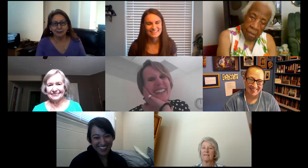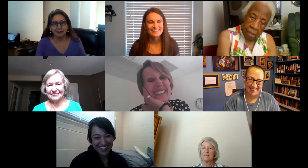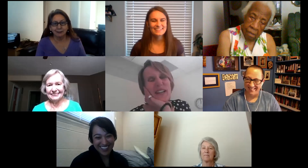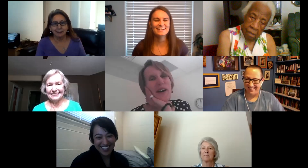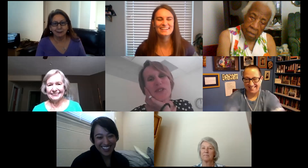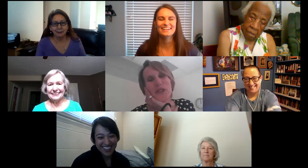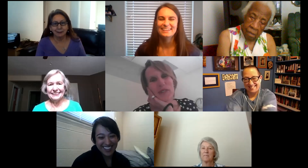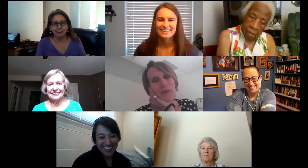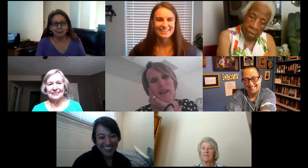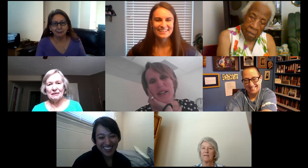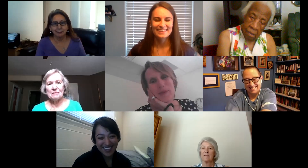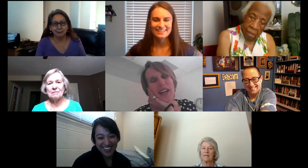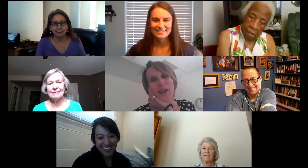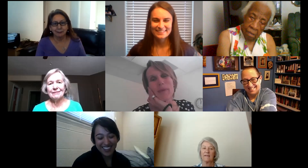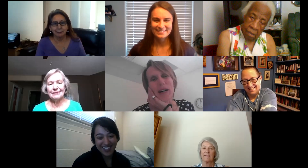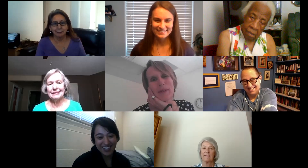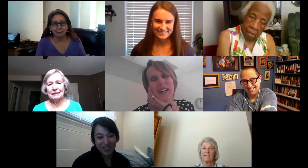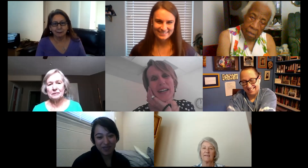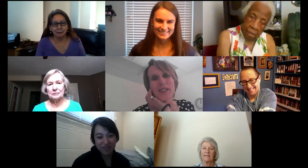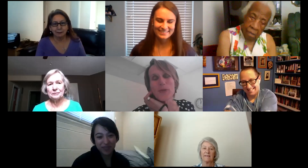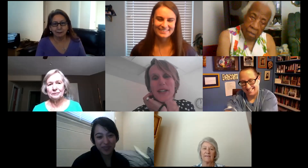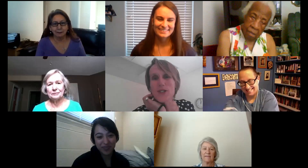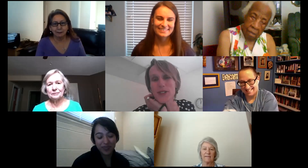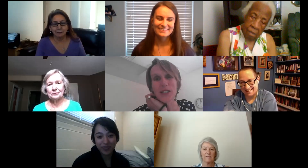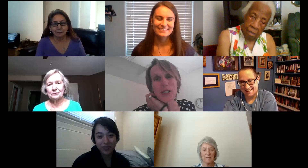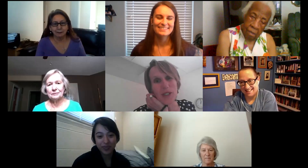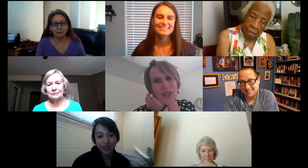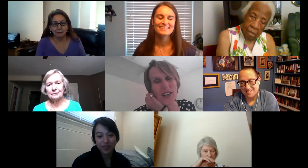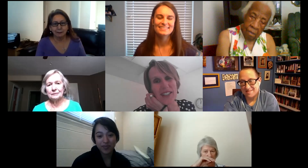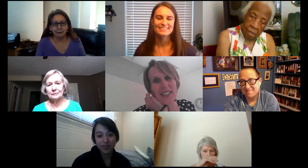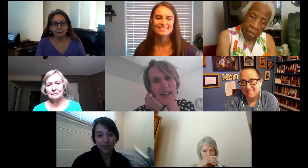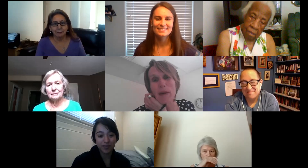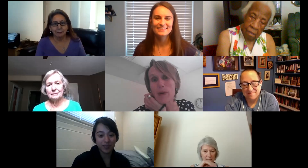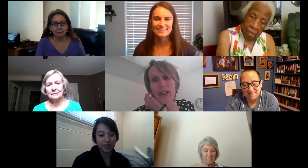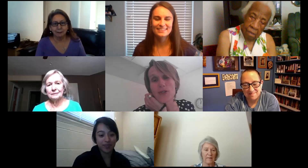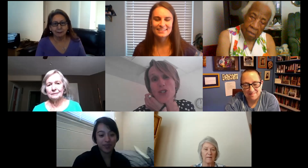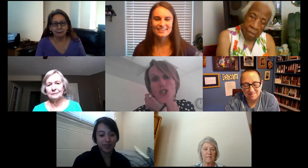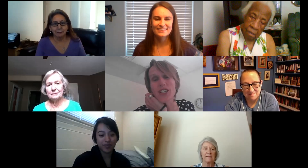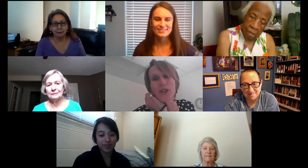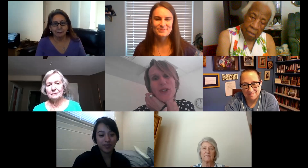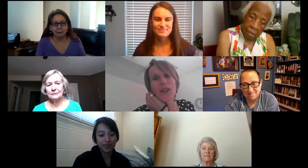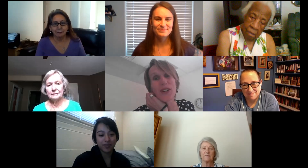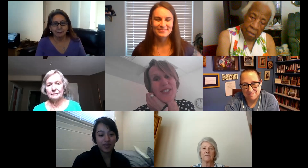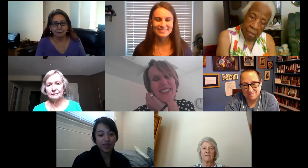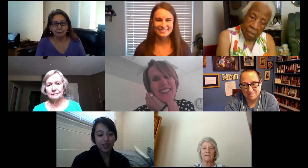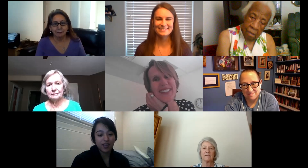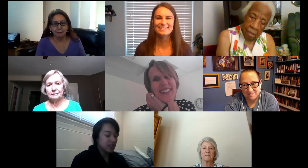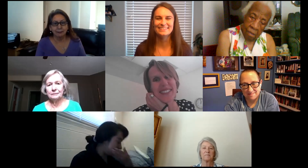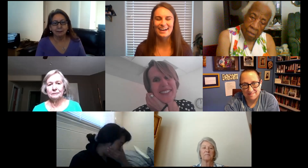Good afternoon, everybody. I'm Carrie Bachman. I direct Doñana Communities United. My pronouns are she, her, hers.